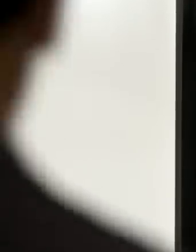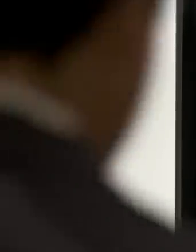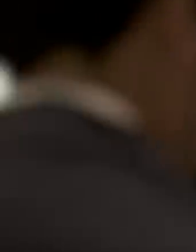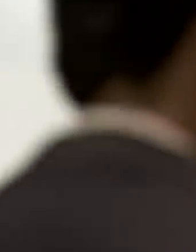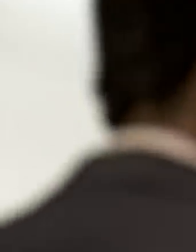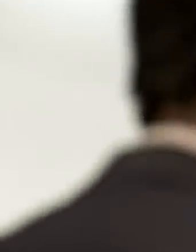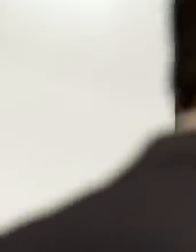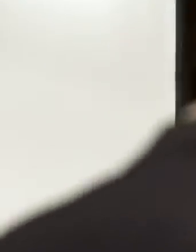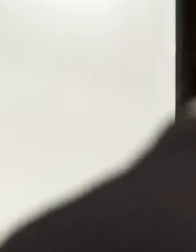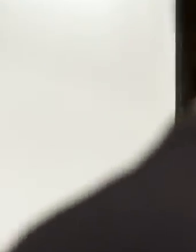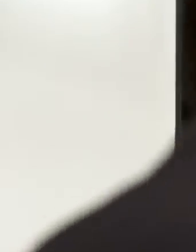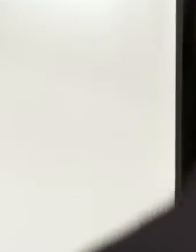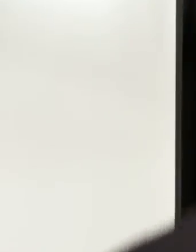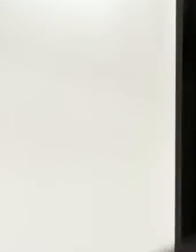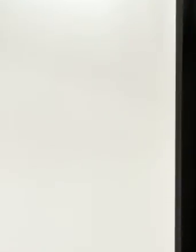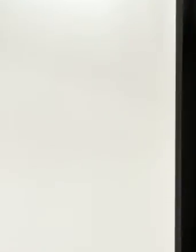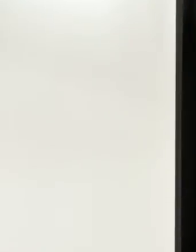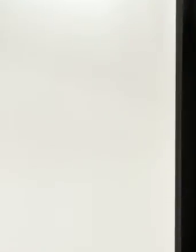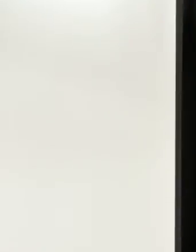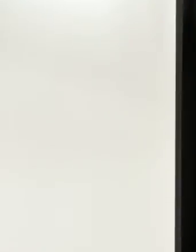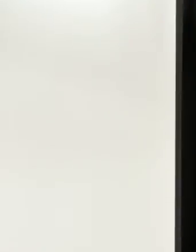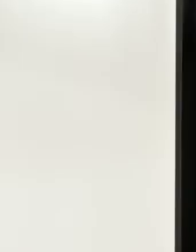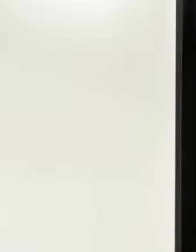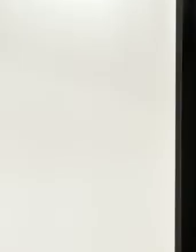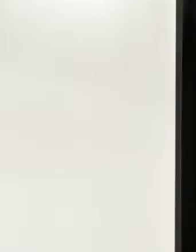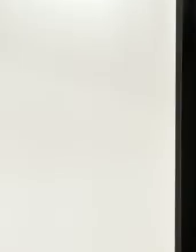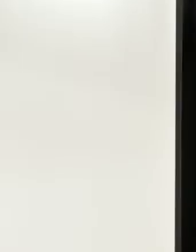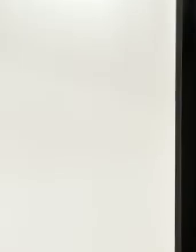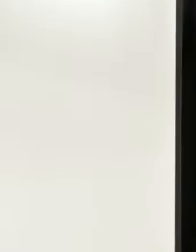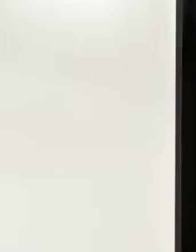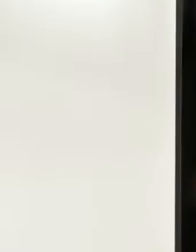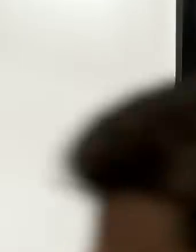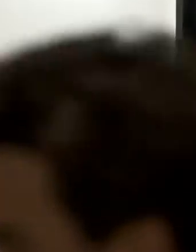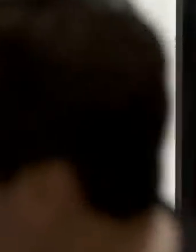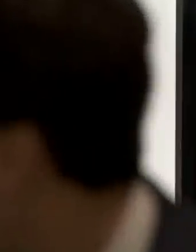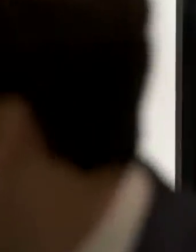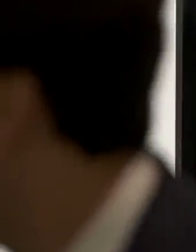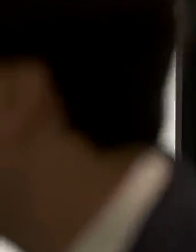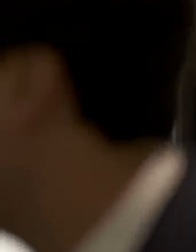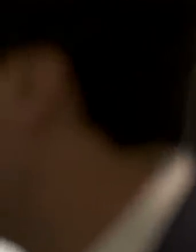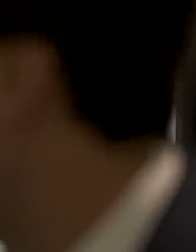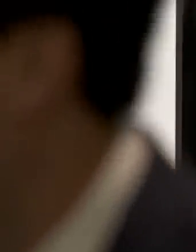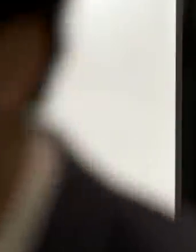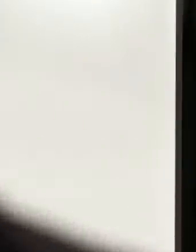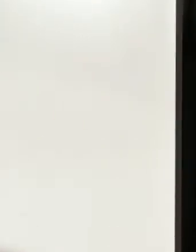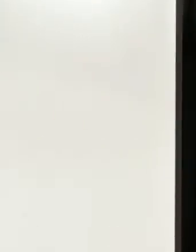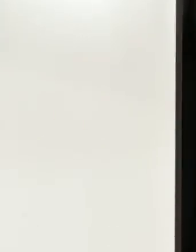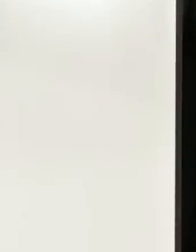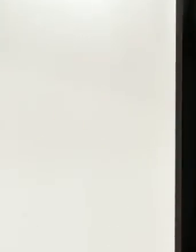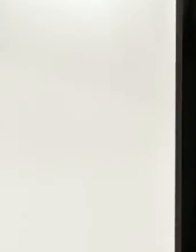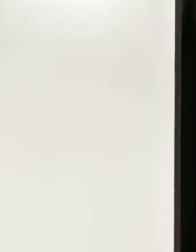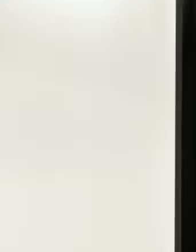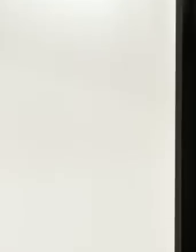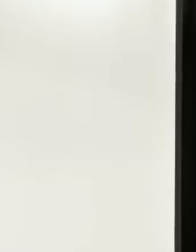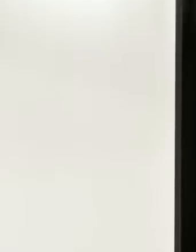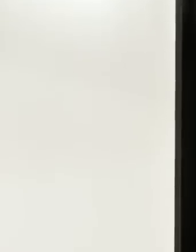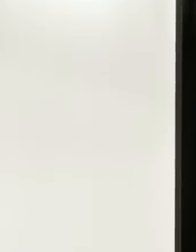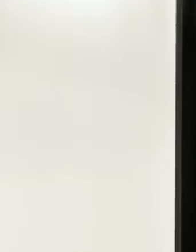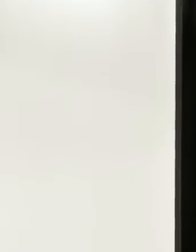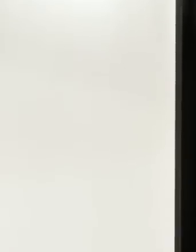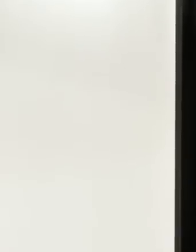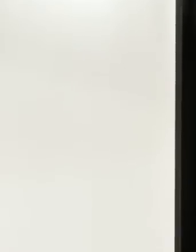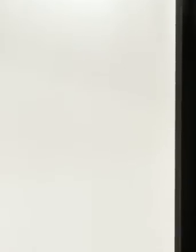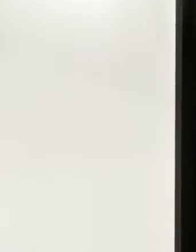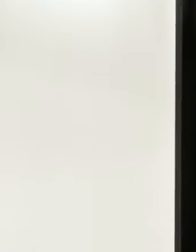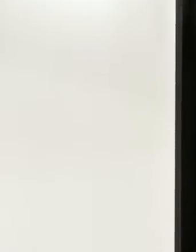community transmission, which is, of course, the big concern with this virus, regardless of country. So it does look like